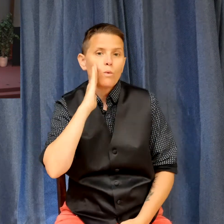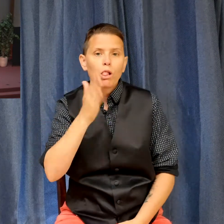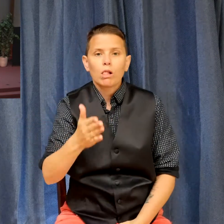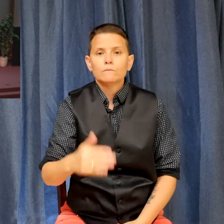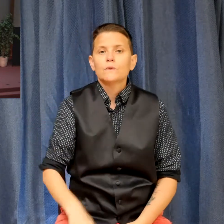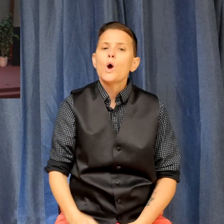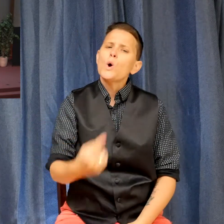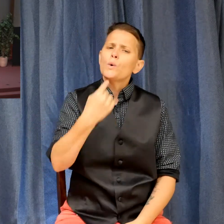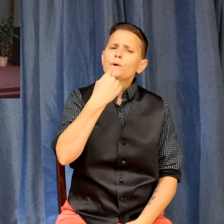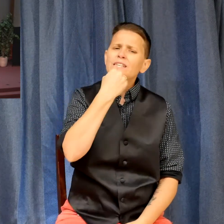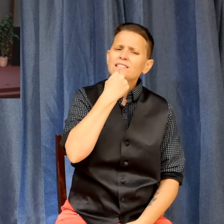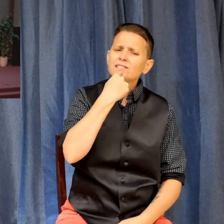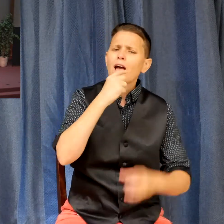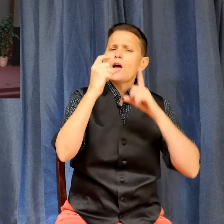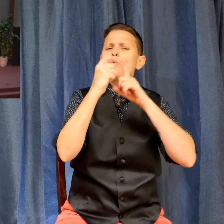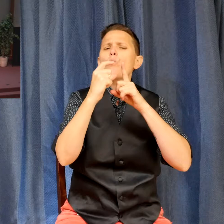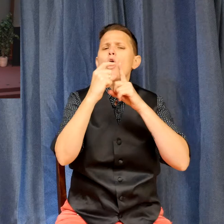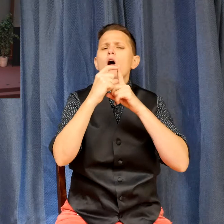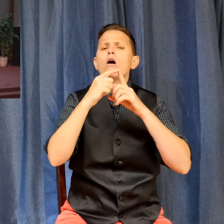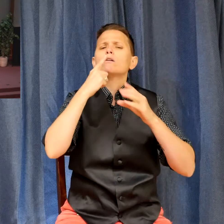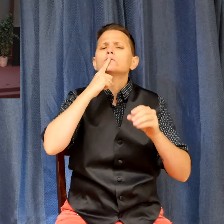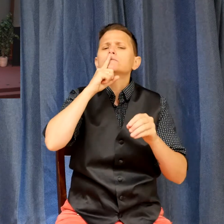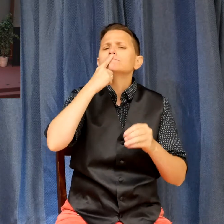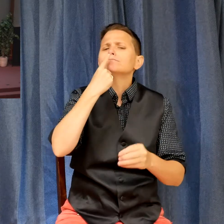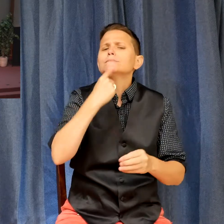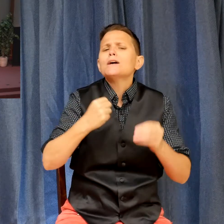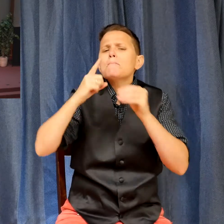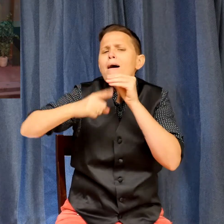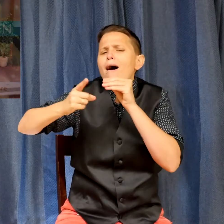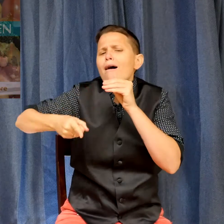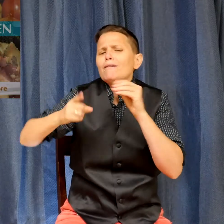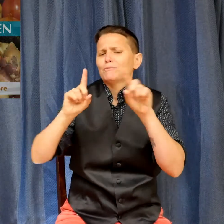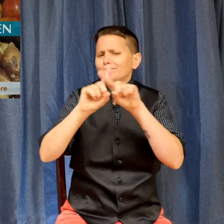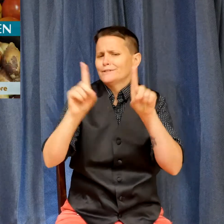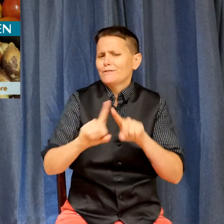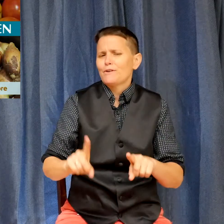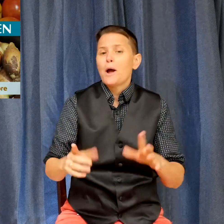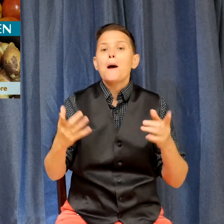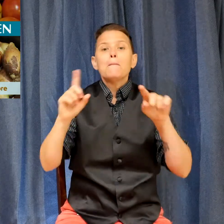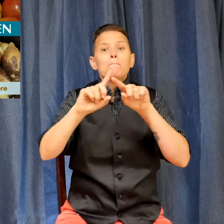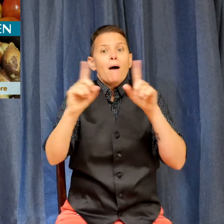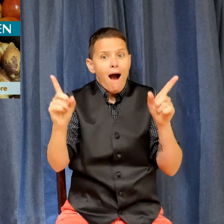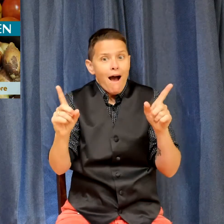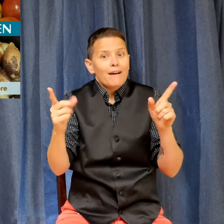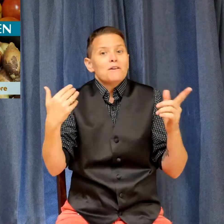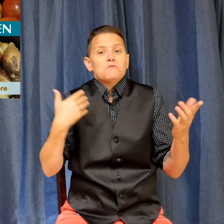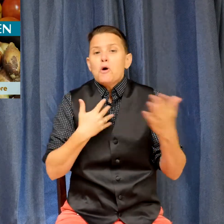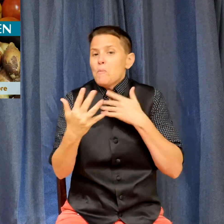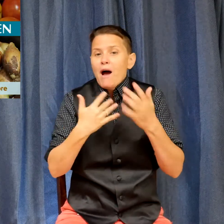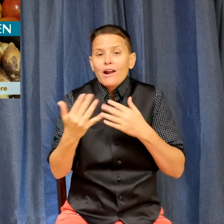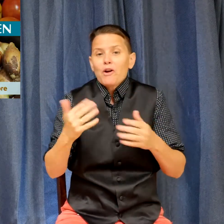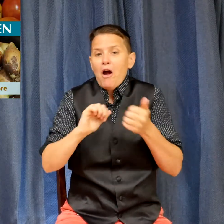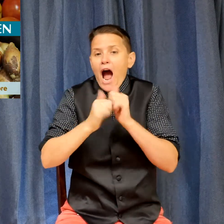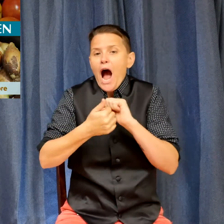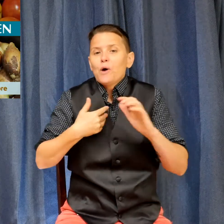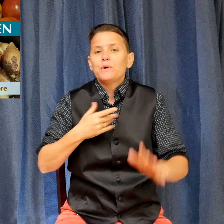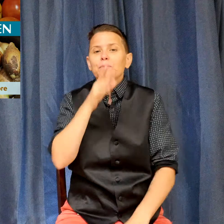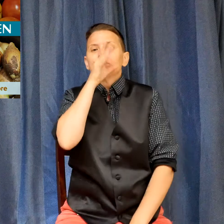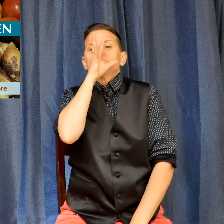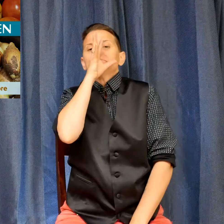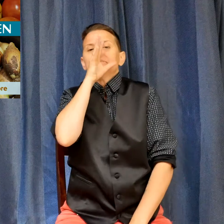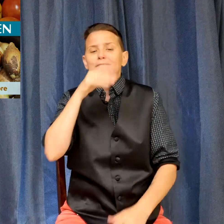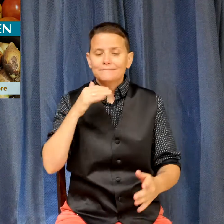may say tomato, and I may say tomato, and however you say it, we've got a lot of it, thanks to our